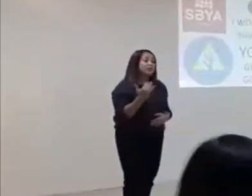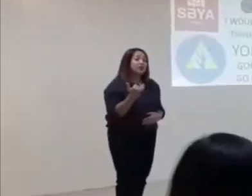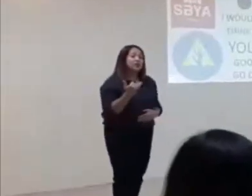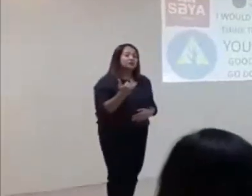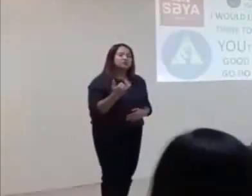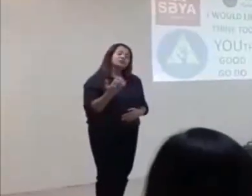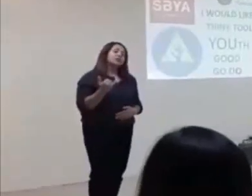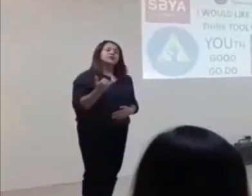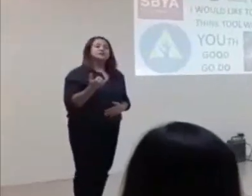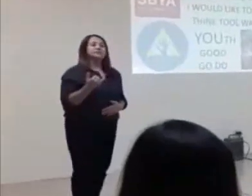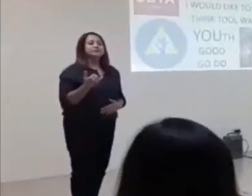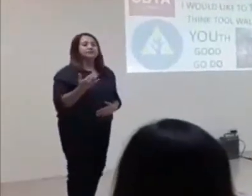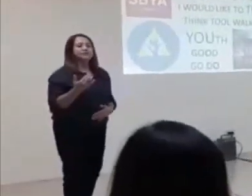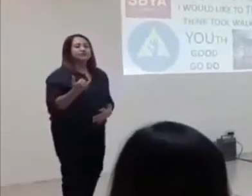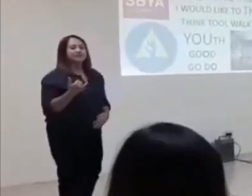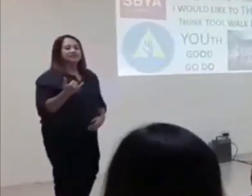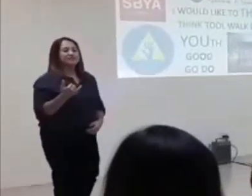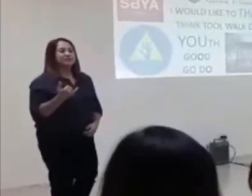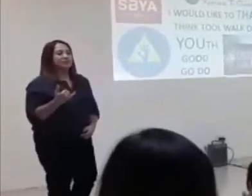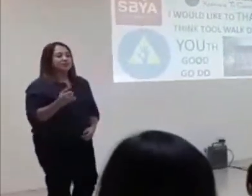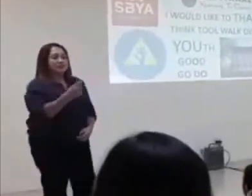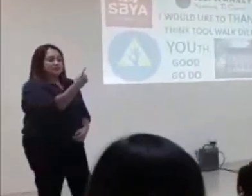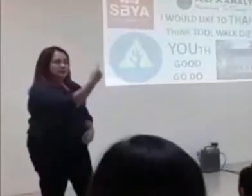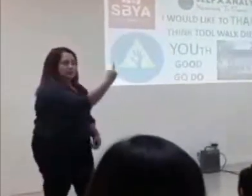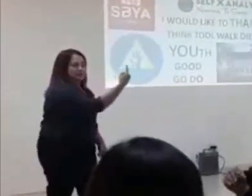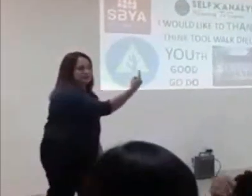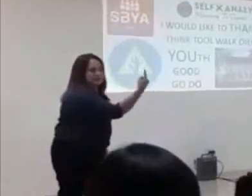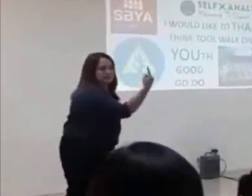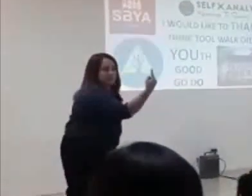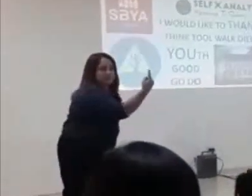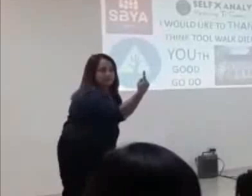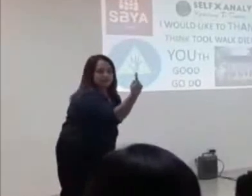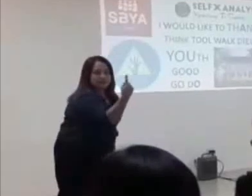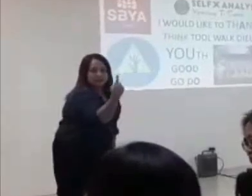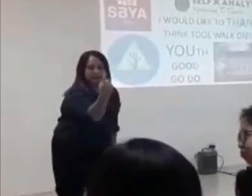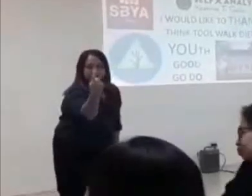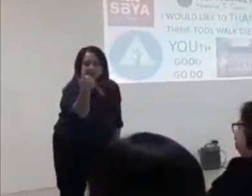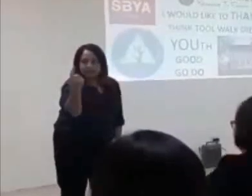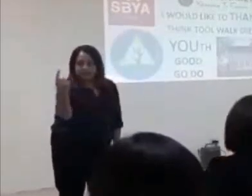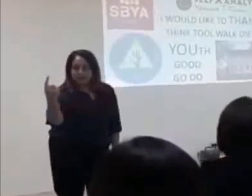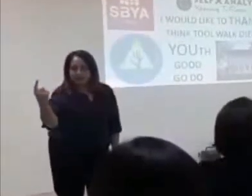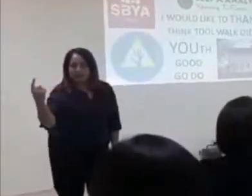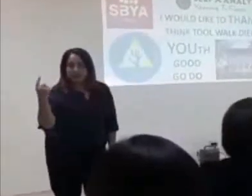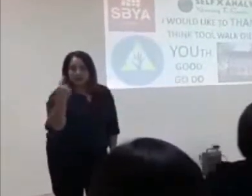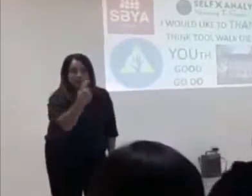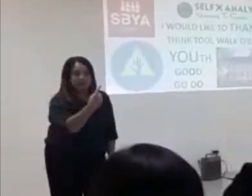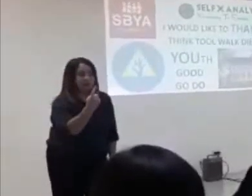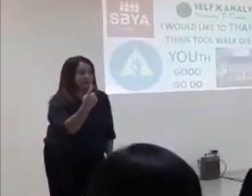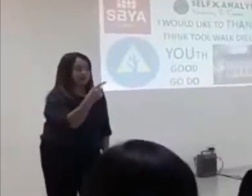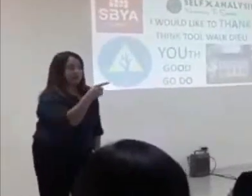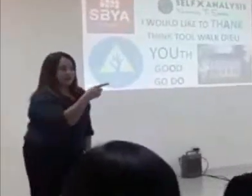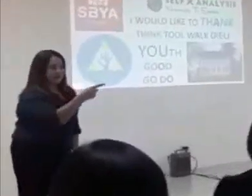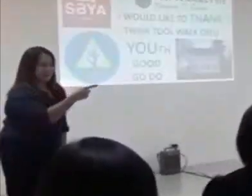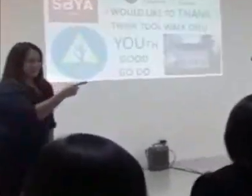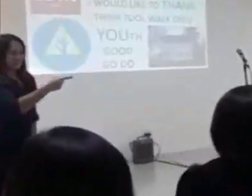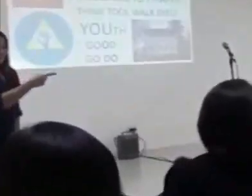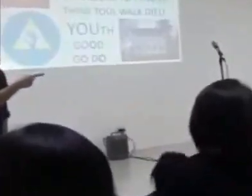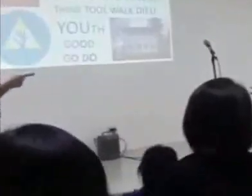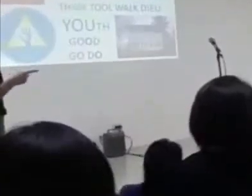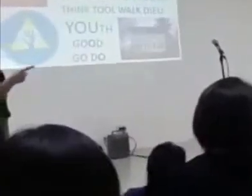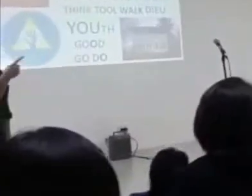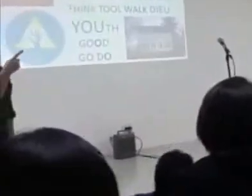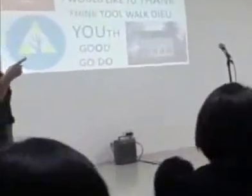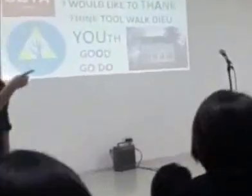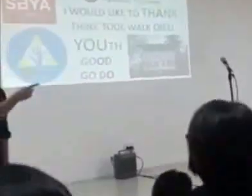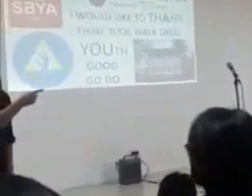First is because each person, each of you, and I will go here,